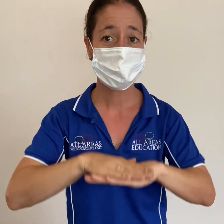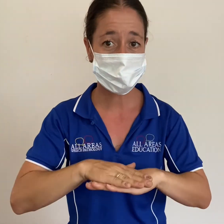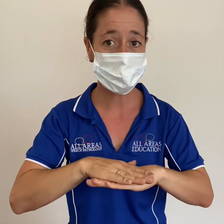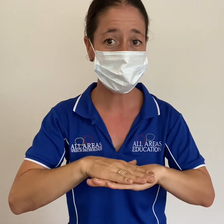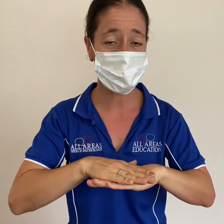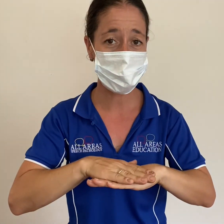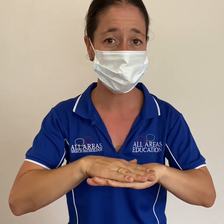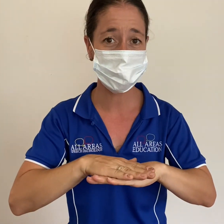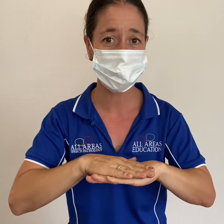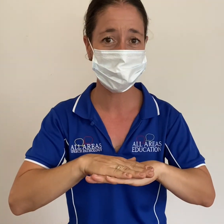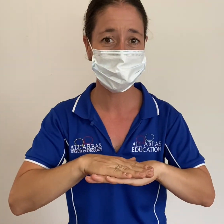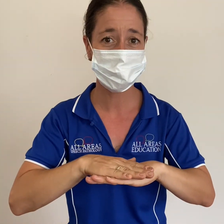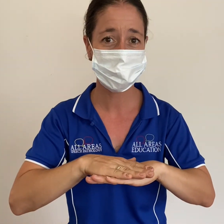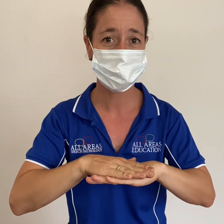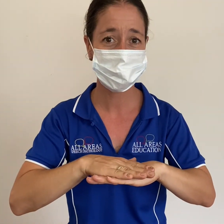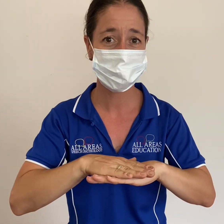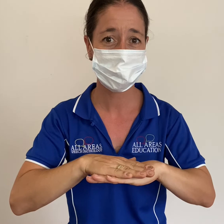Sit down.